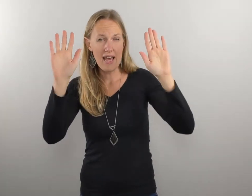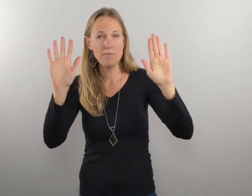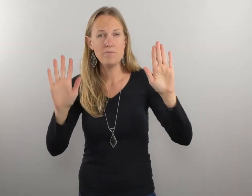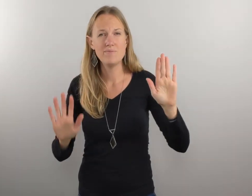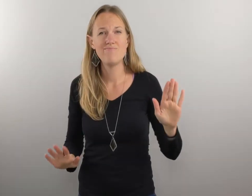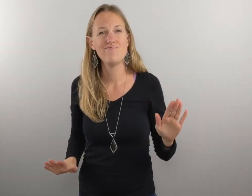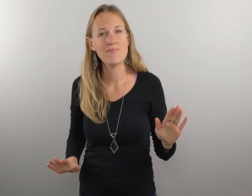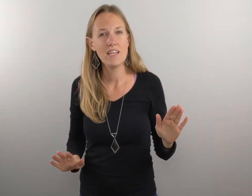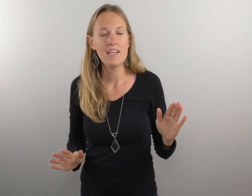am,